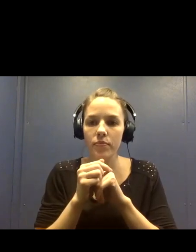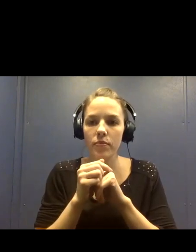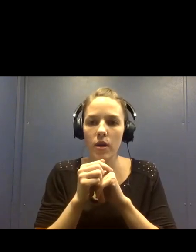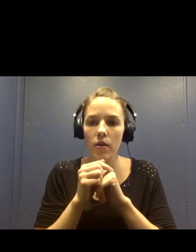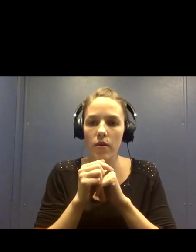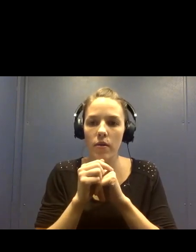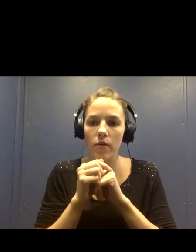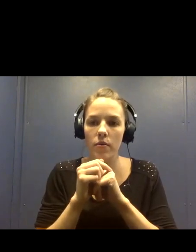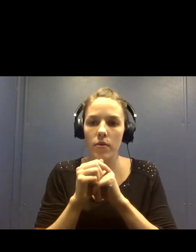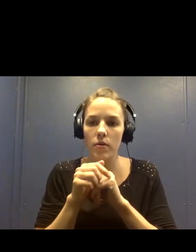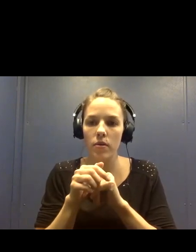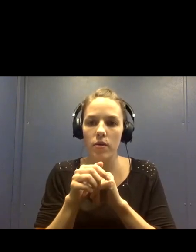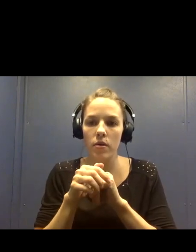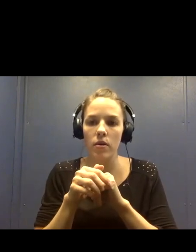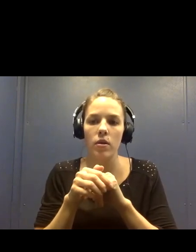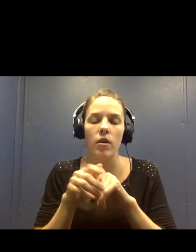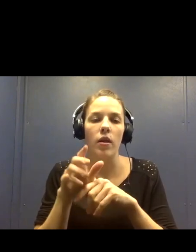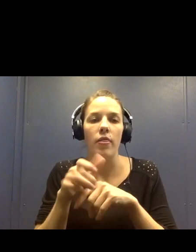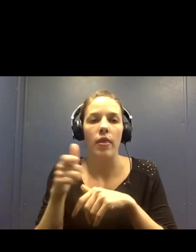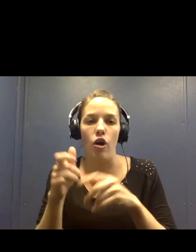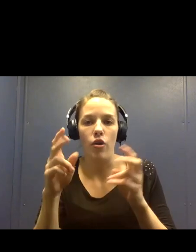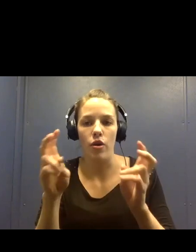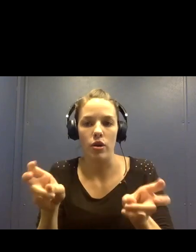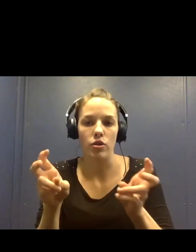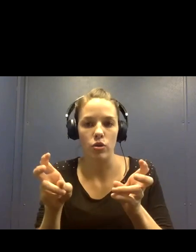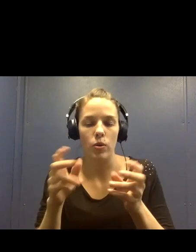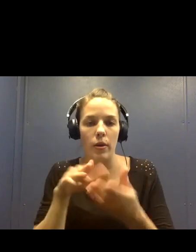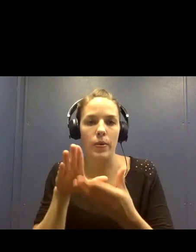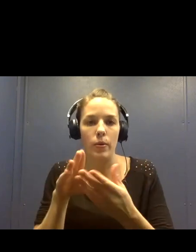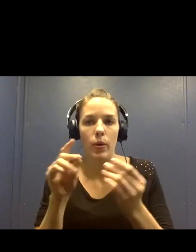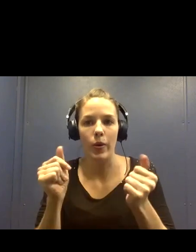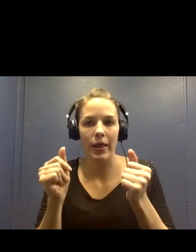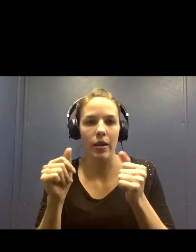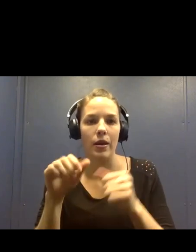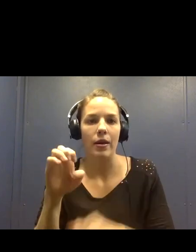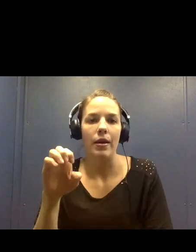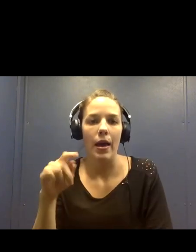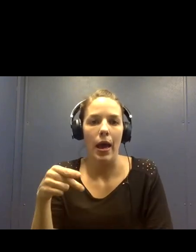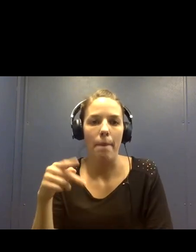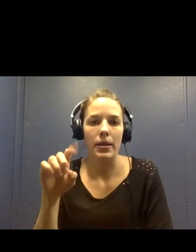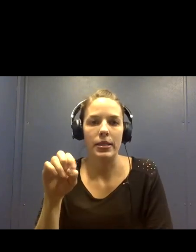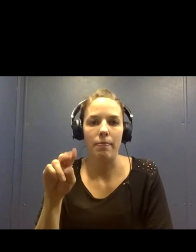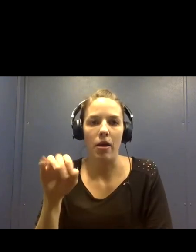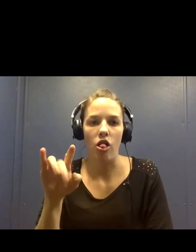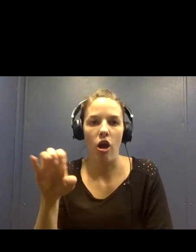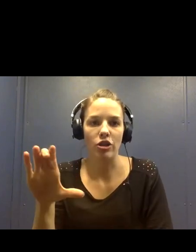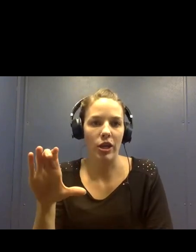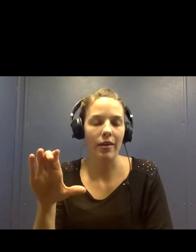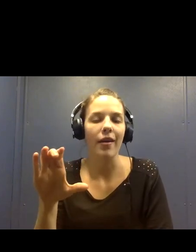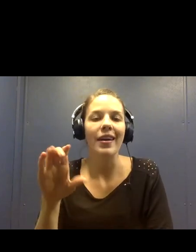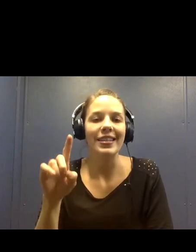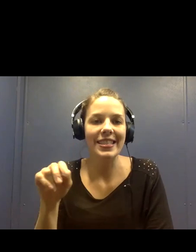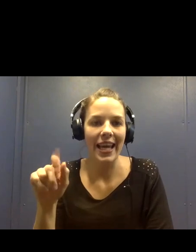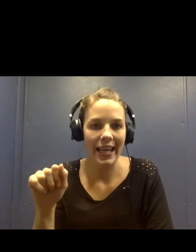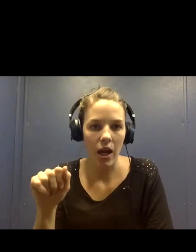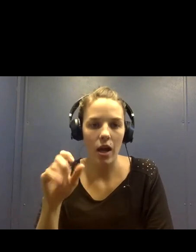The other issue that we'll address fairly quickly with epidemiologic data is